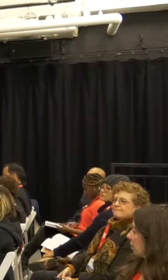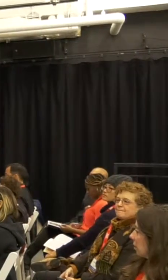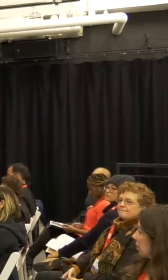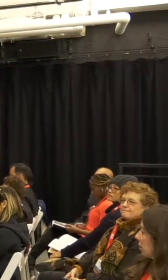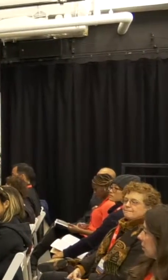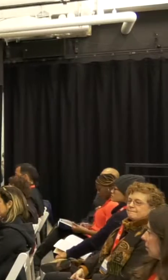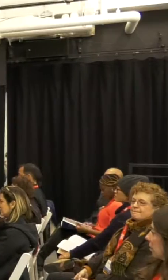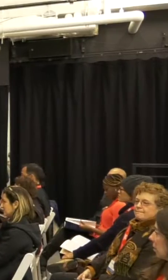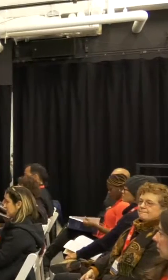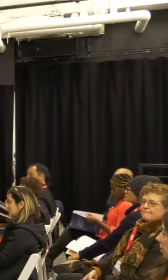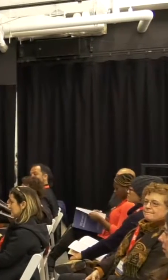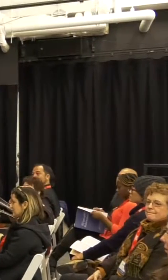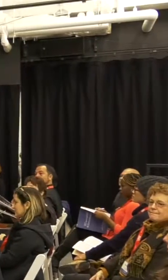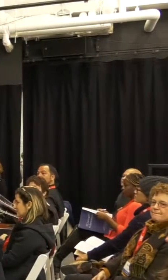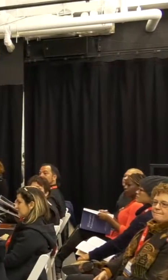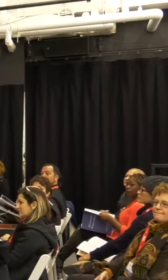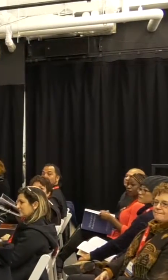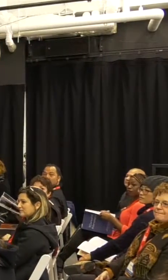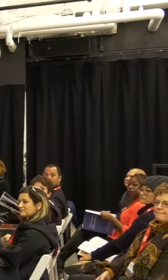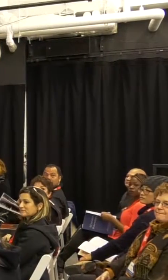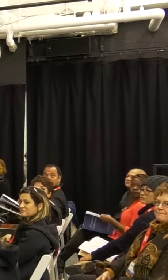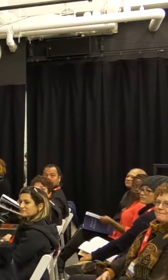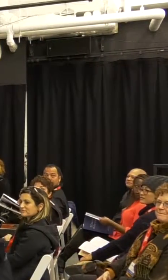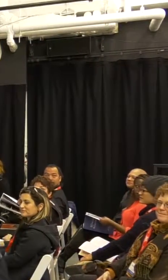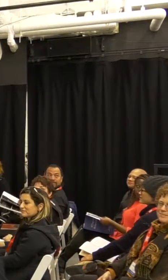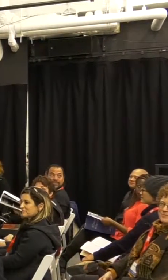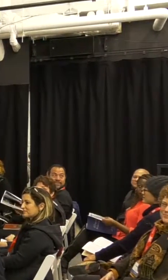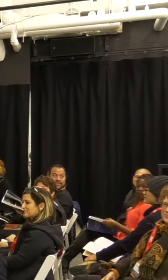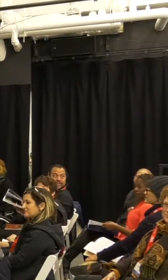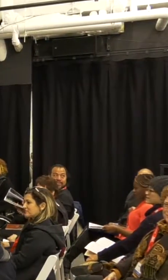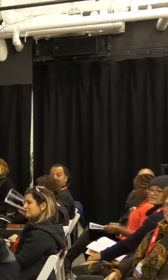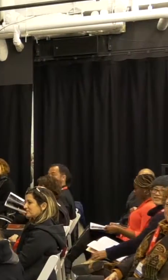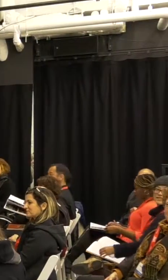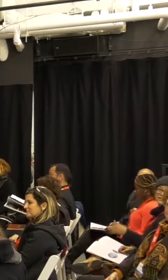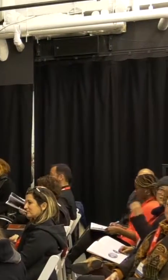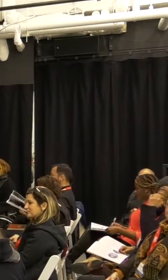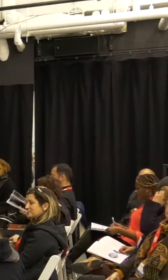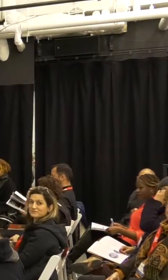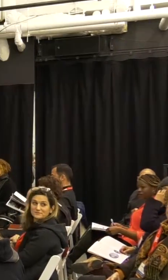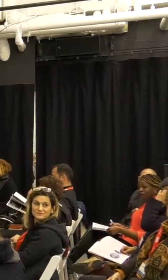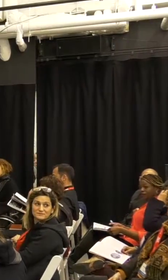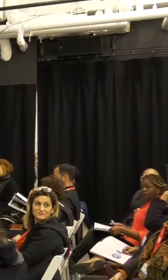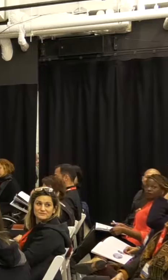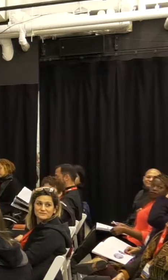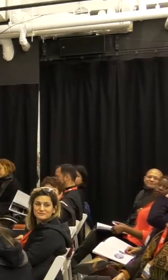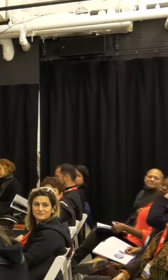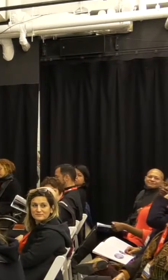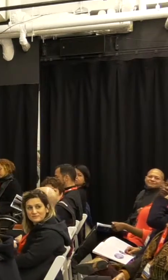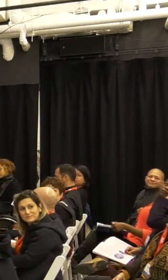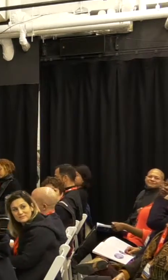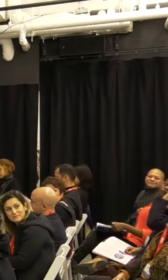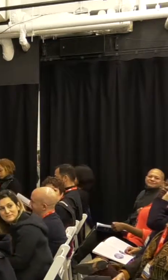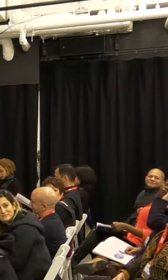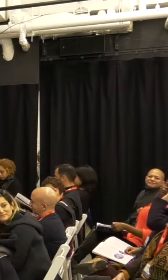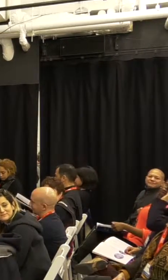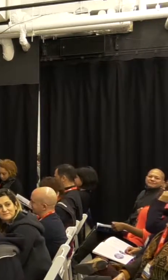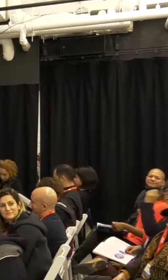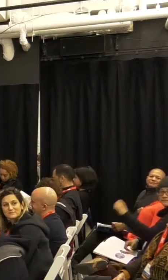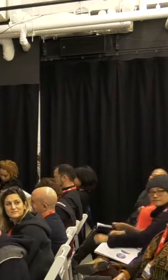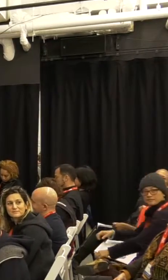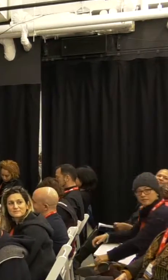And who doesn't identify with any of these categories? Shout out. Just a general arts worker,